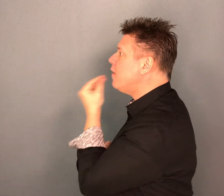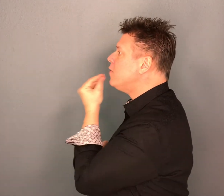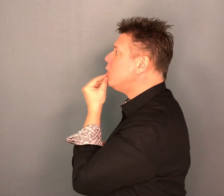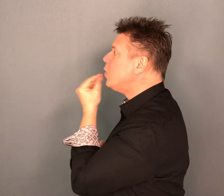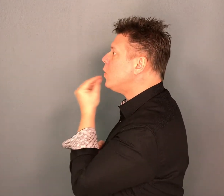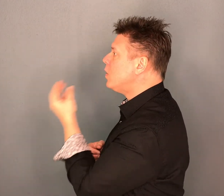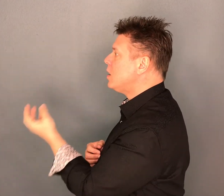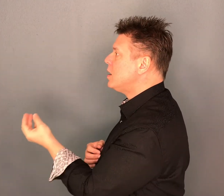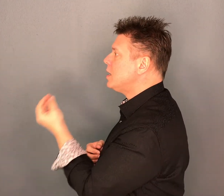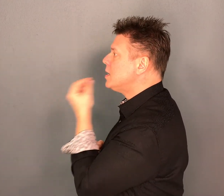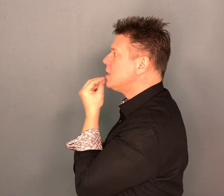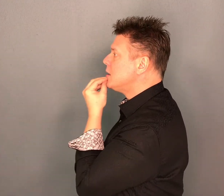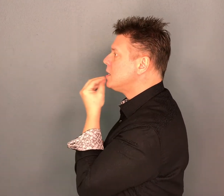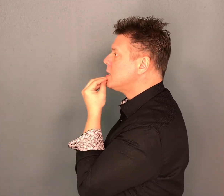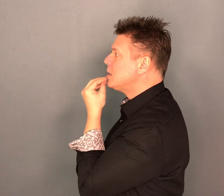similar. They're the same.